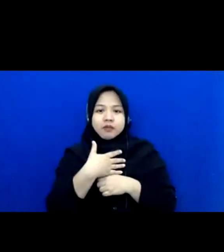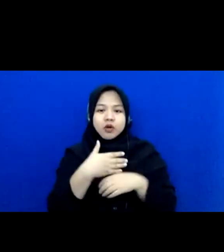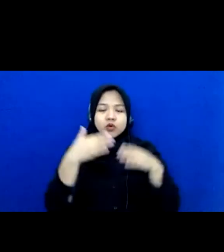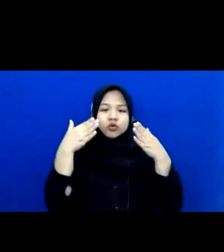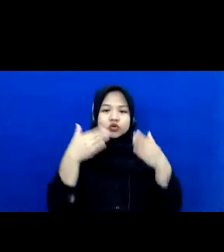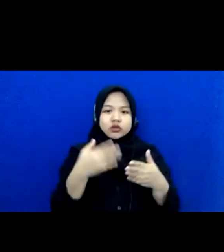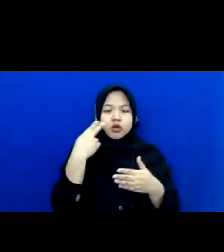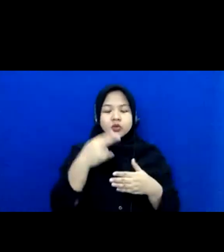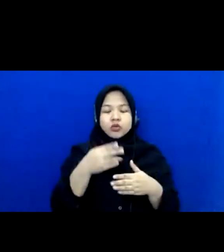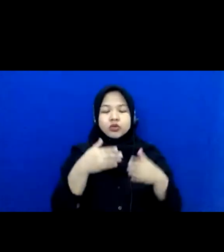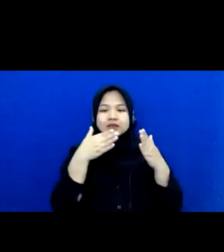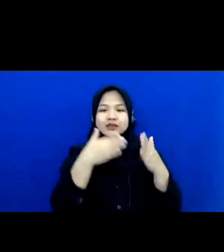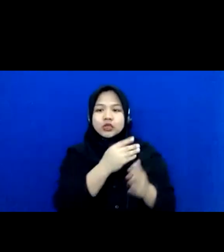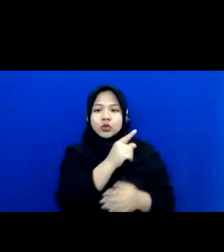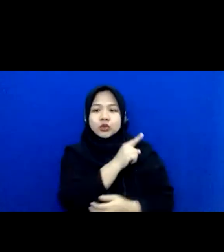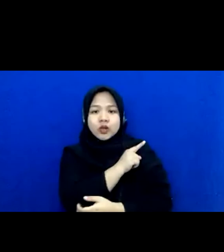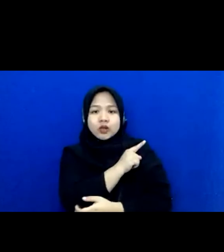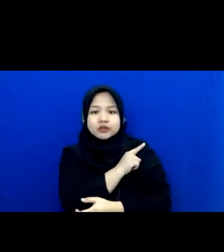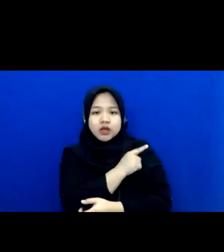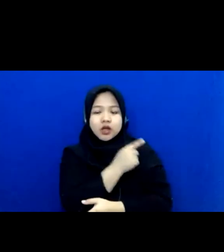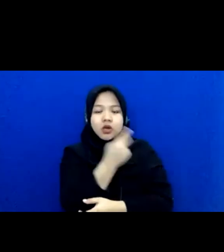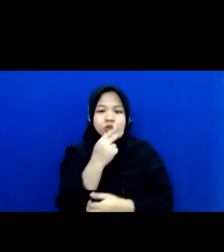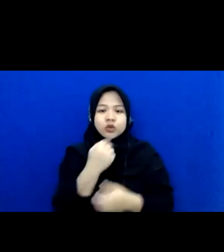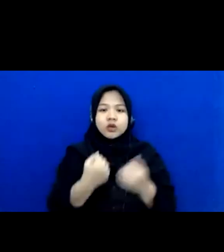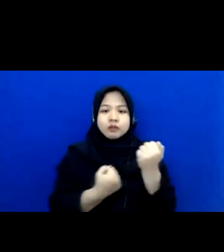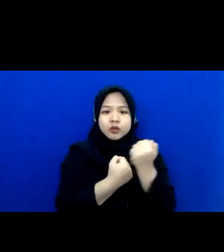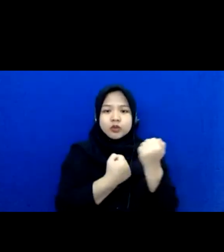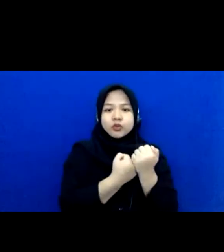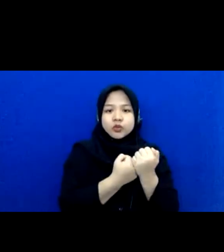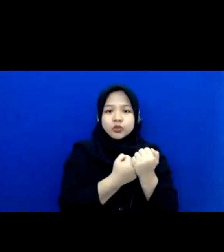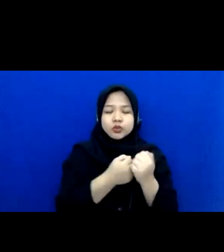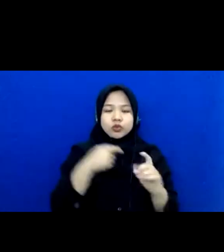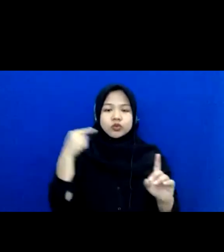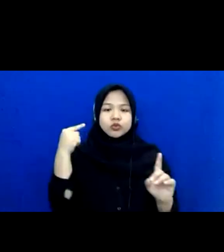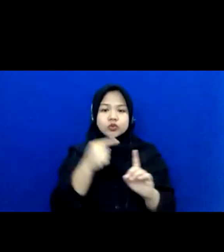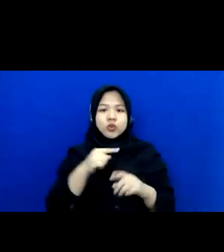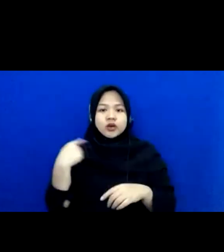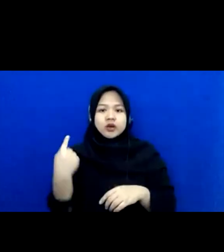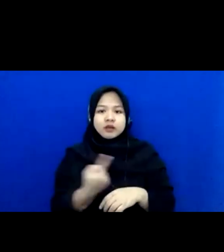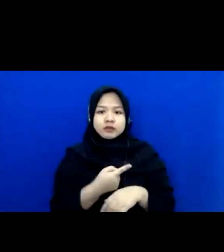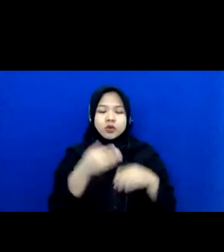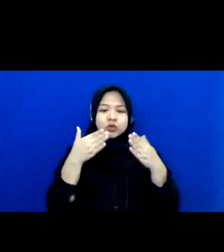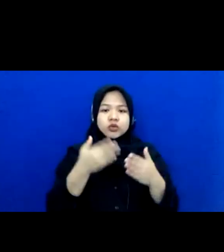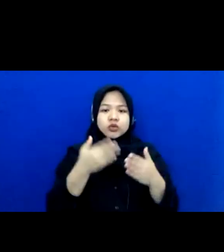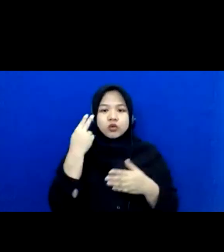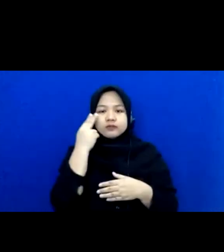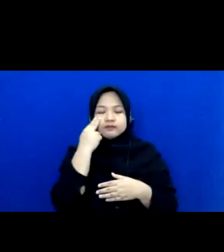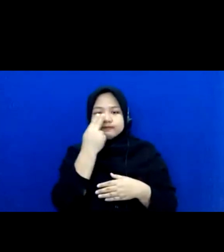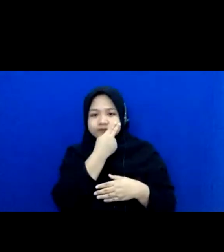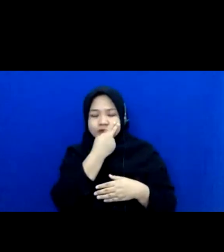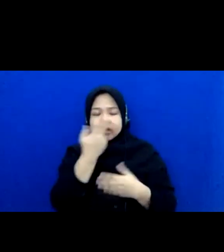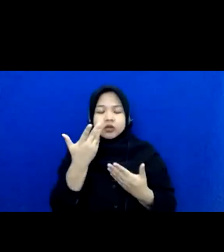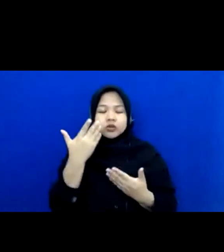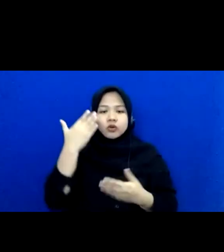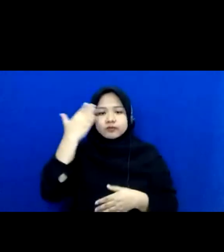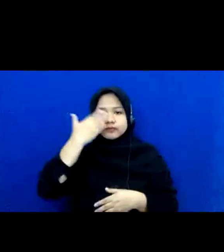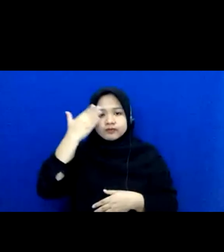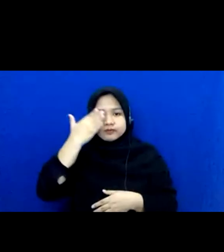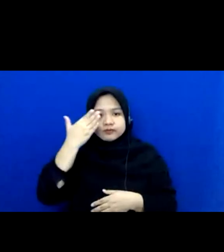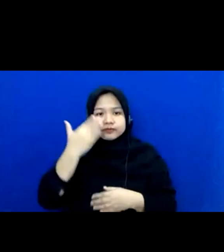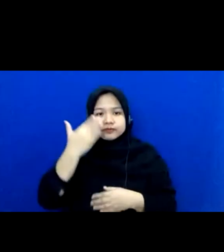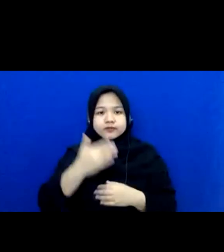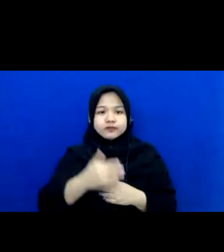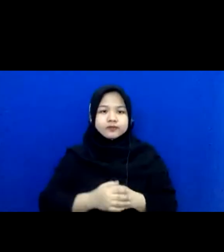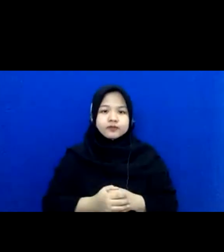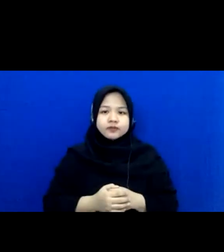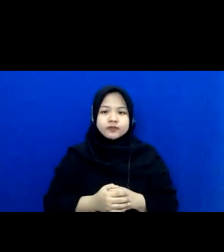private sector, to help support our objectives of ending avoidable blindness and vision impairment. Thanks.